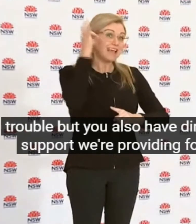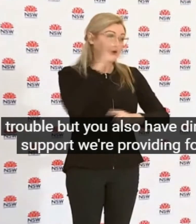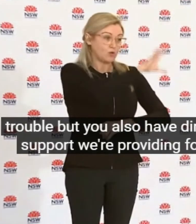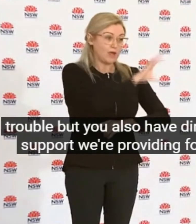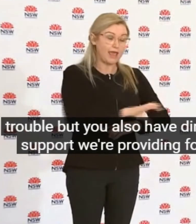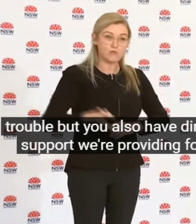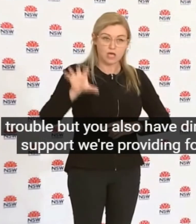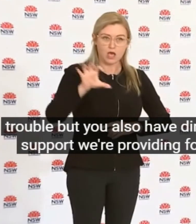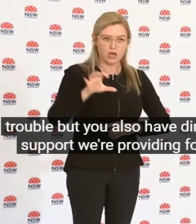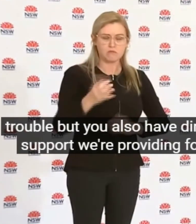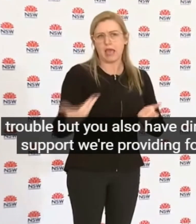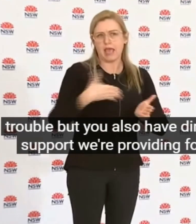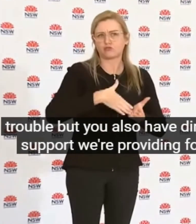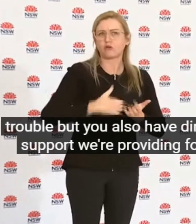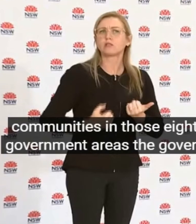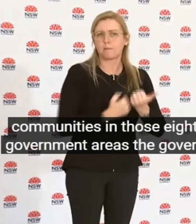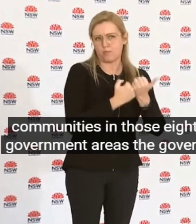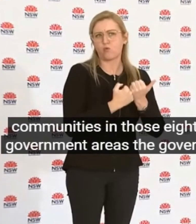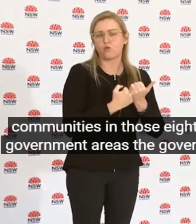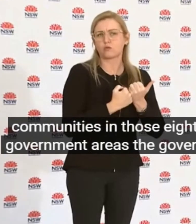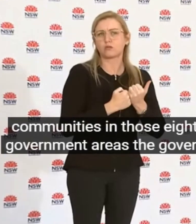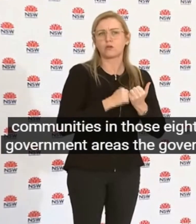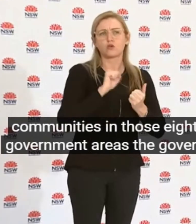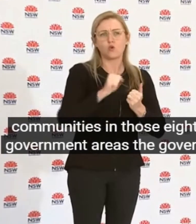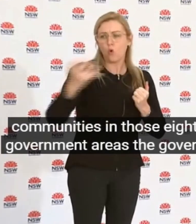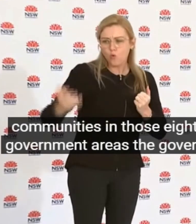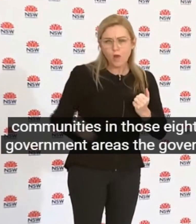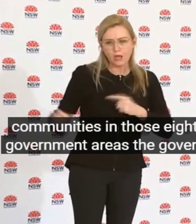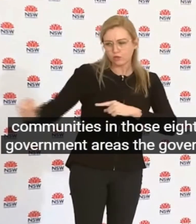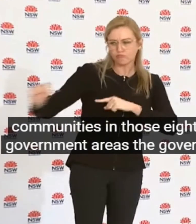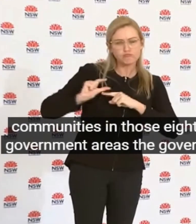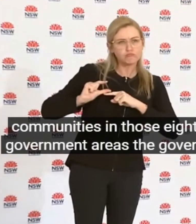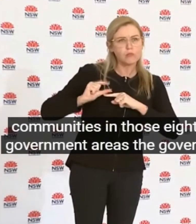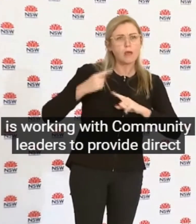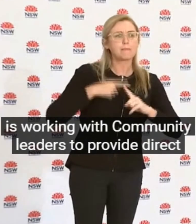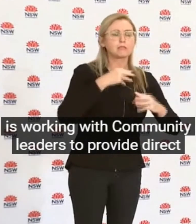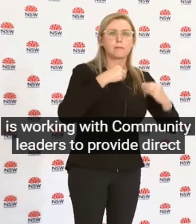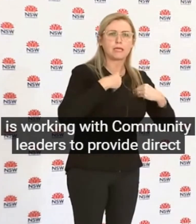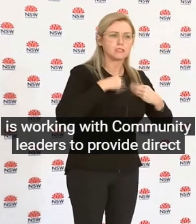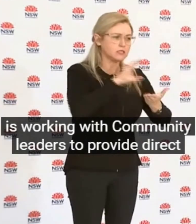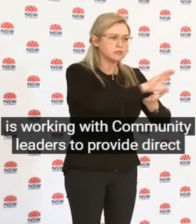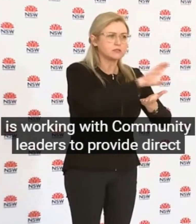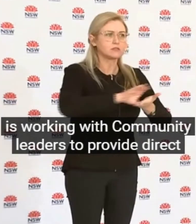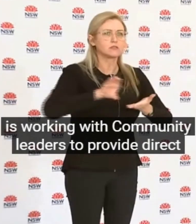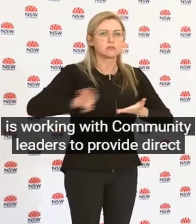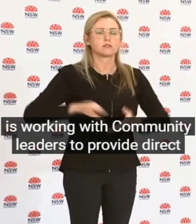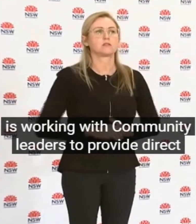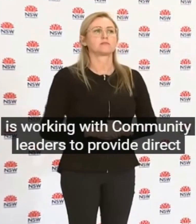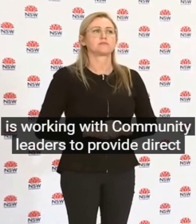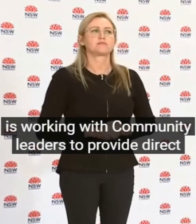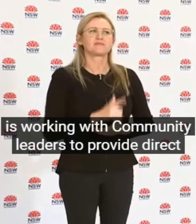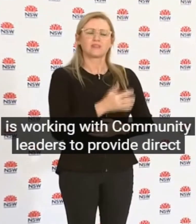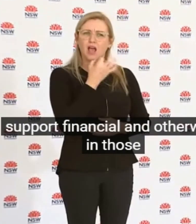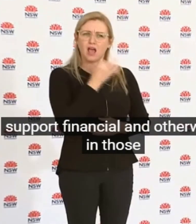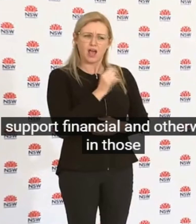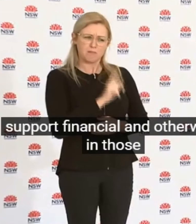direct support, financial and otherwise, in those 8 local government areas on top of everything else. There's no payment for people who are forced to isolate whilst